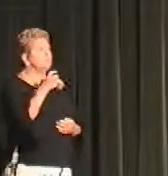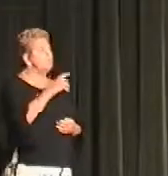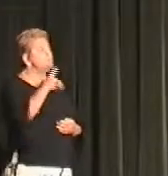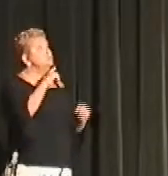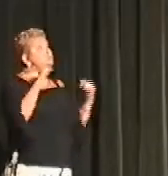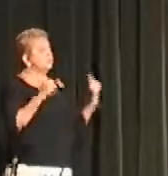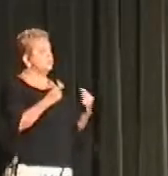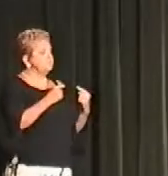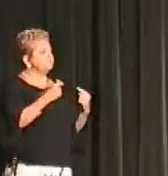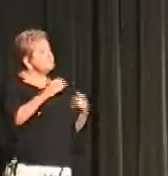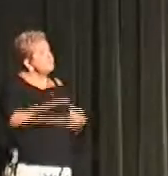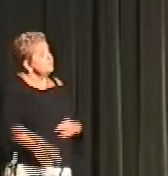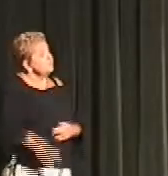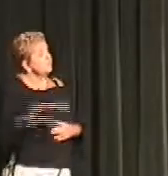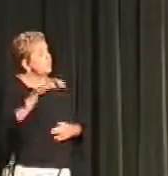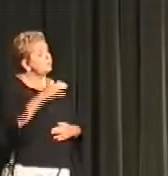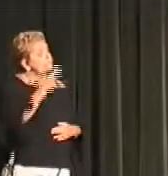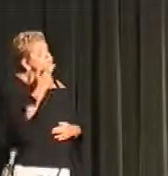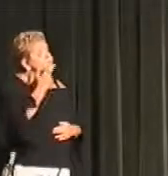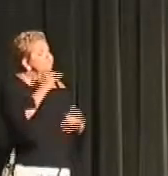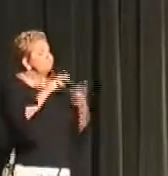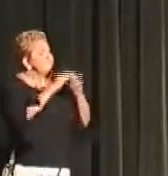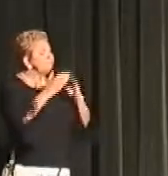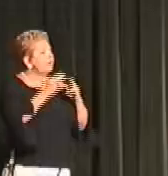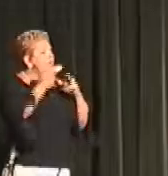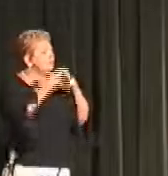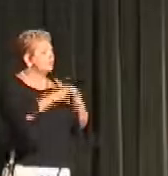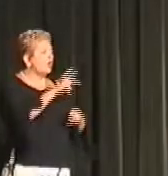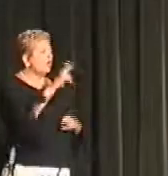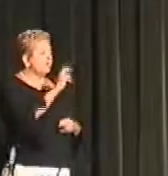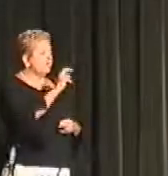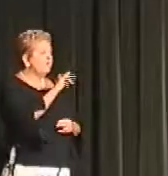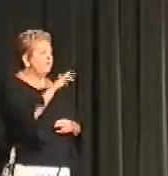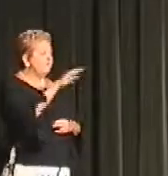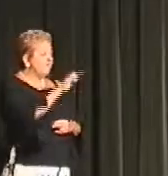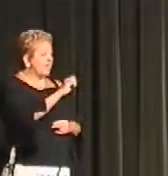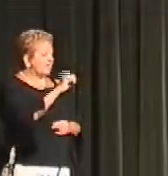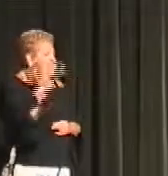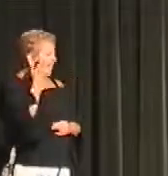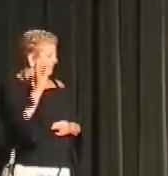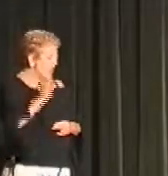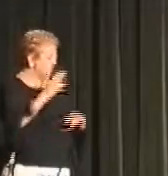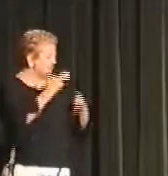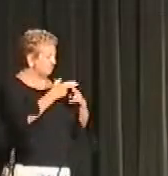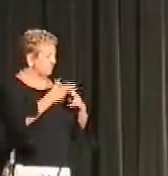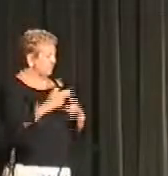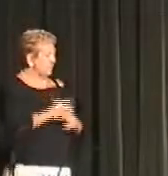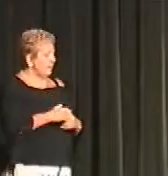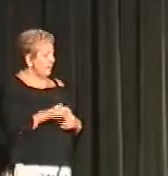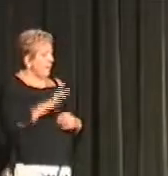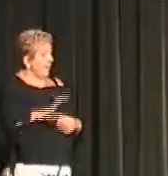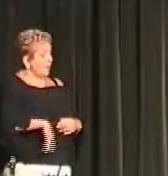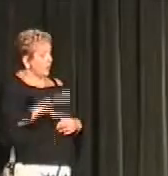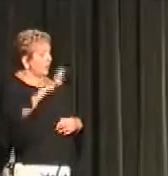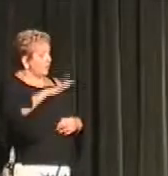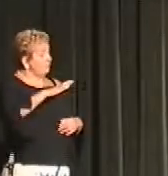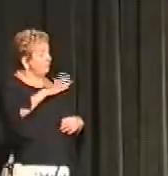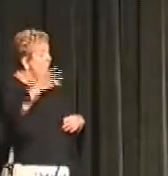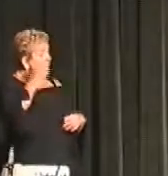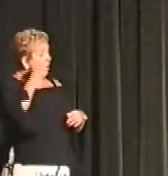a little beach town in Los Angeles called Venice. And I grew up in an alcoholic home, and I knew a lot about alcoholism firsthand, and there was a lot of violence